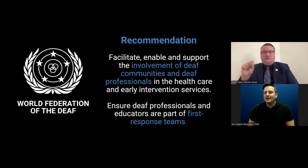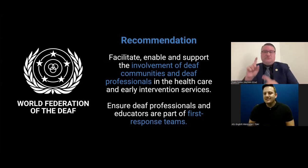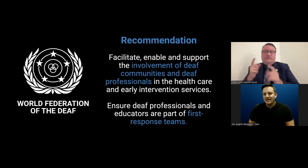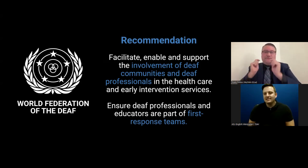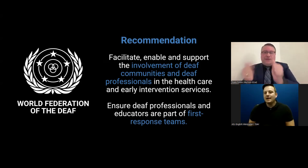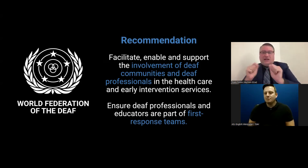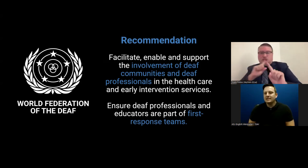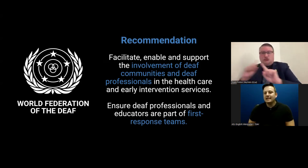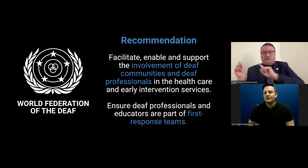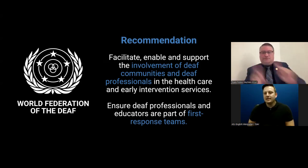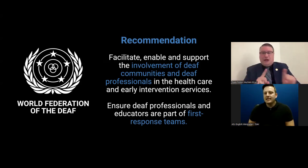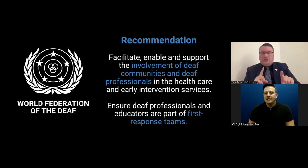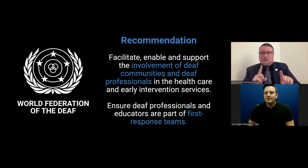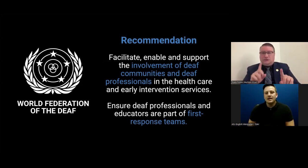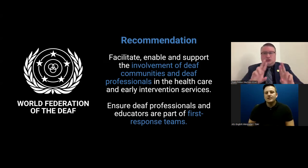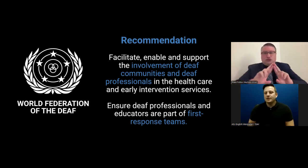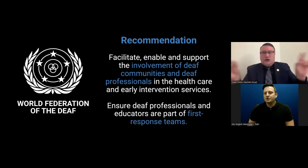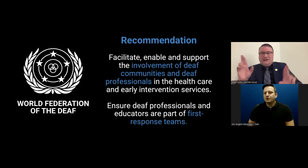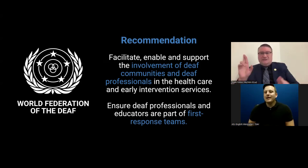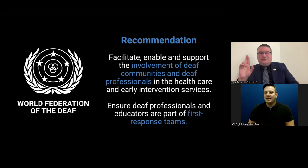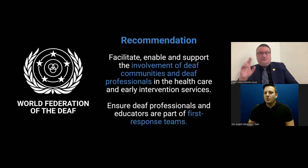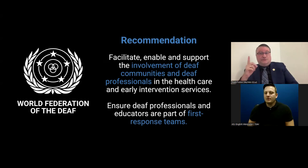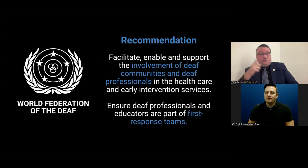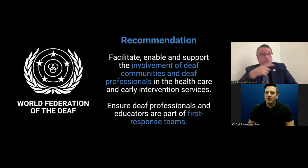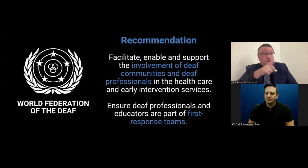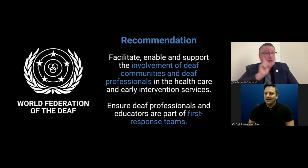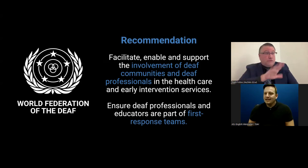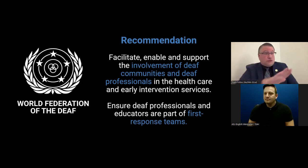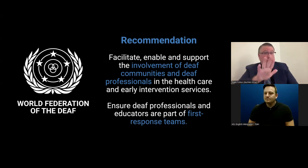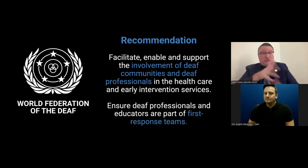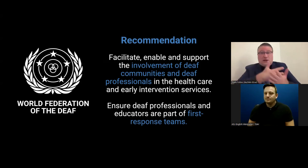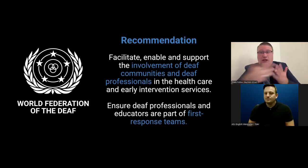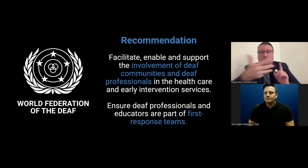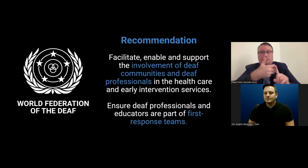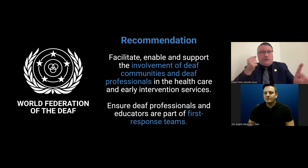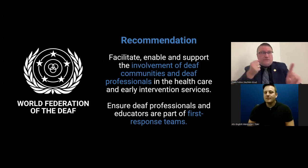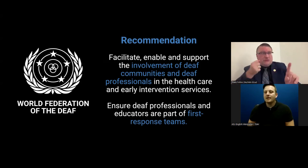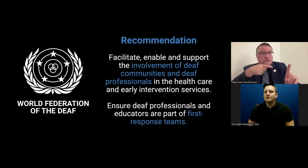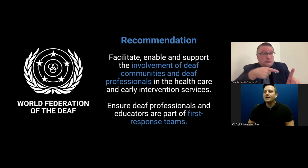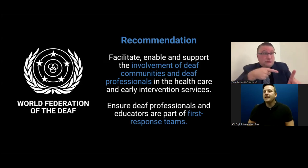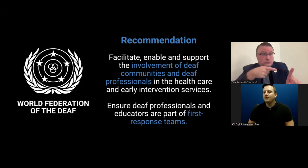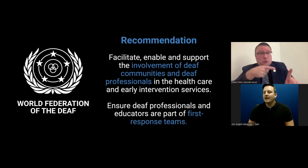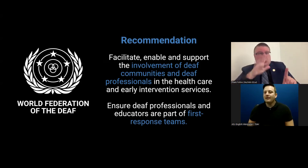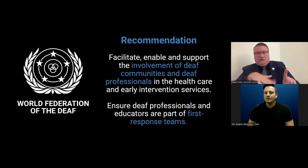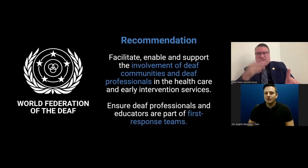address this and bring together a team to ensure we had a quick response ready, so that if we ever